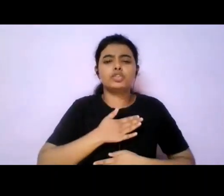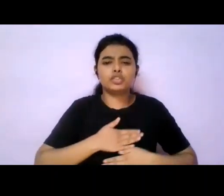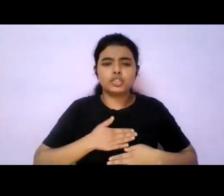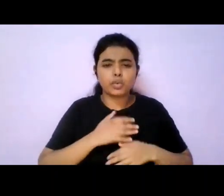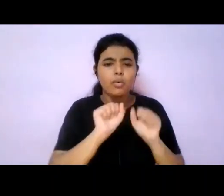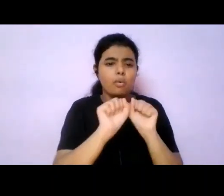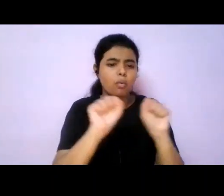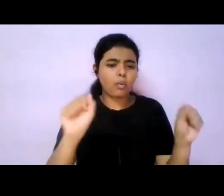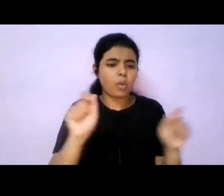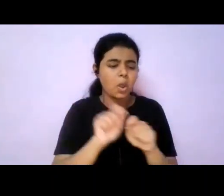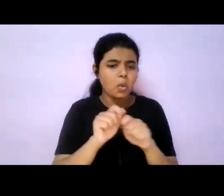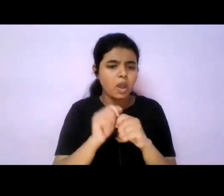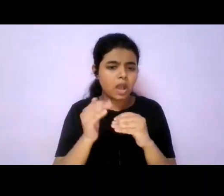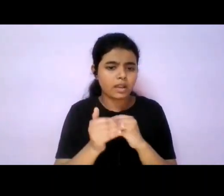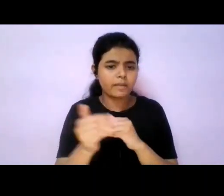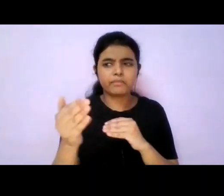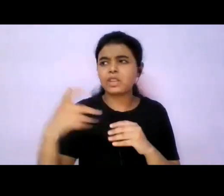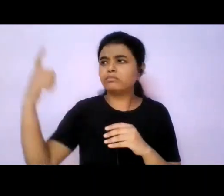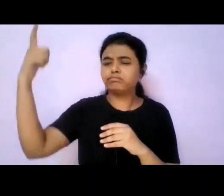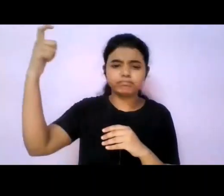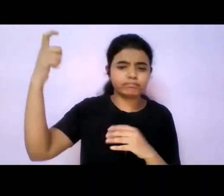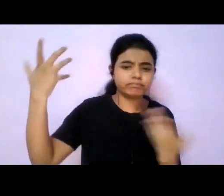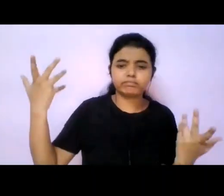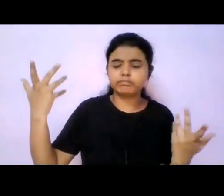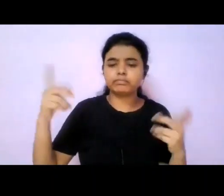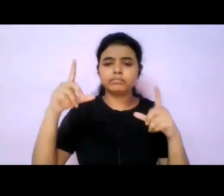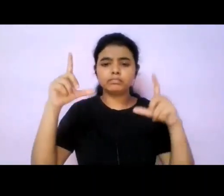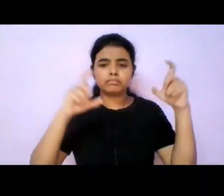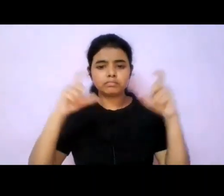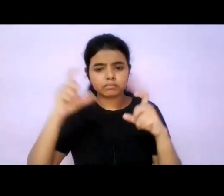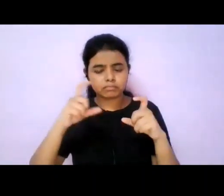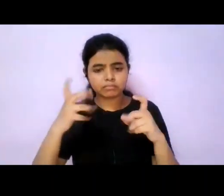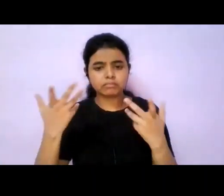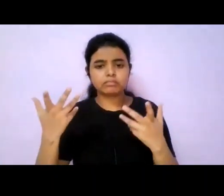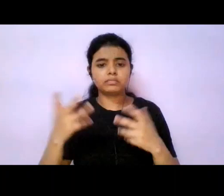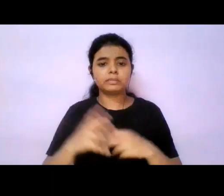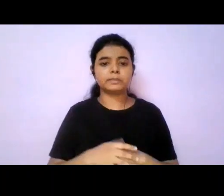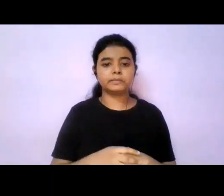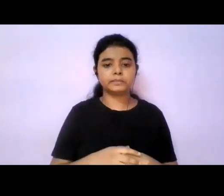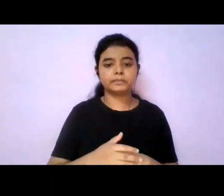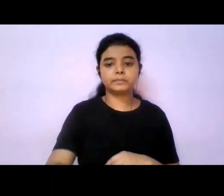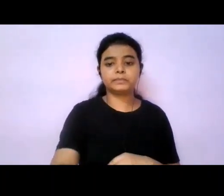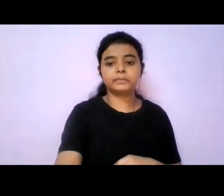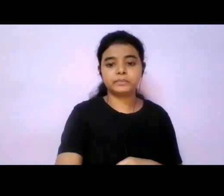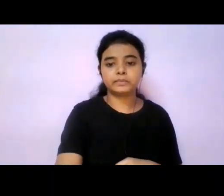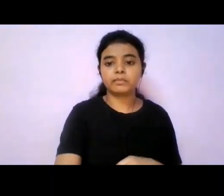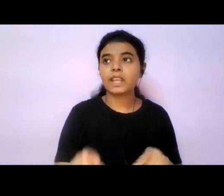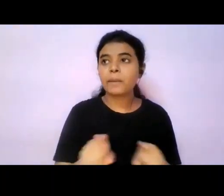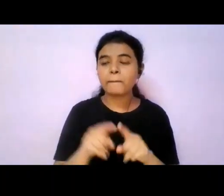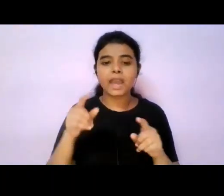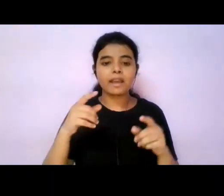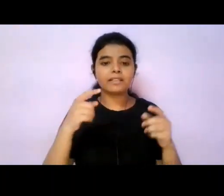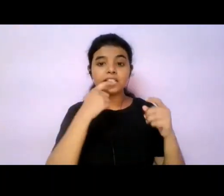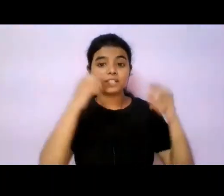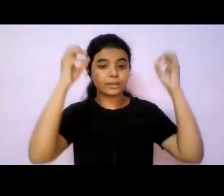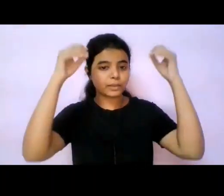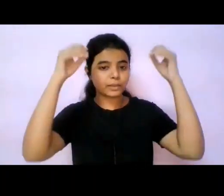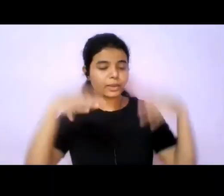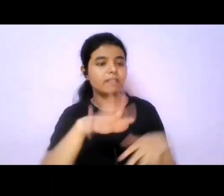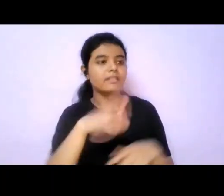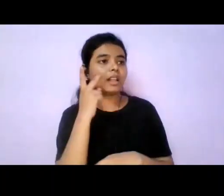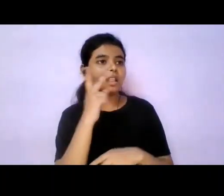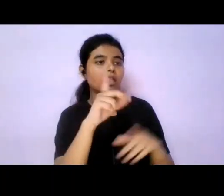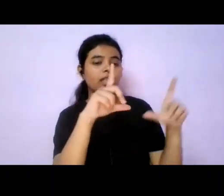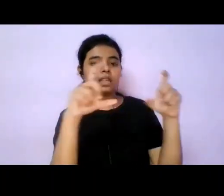Instas, tweets, Snapchat, selfies, groupies, hyperactivities captured in frozen images. Now this is